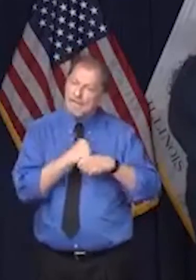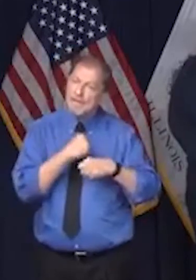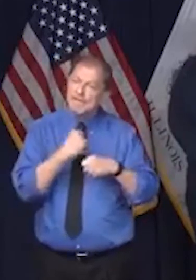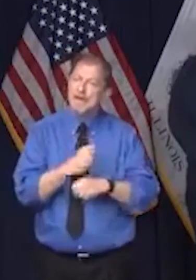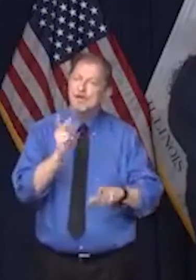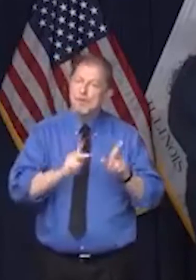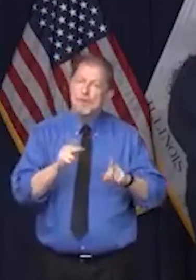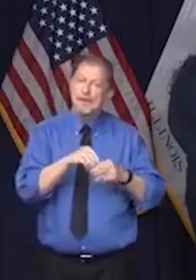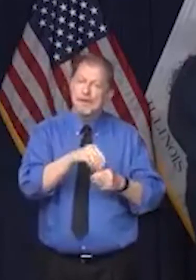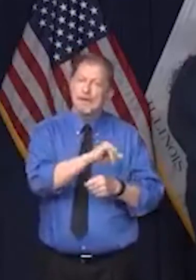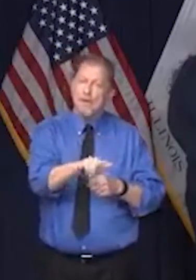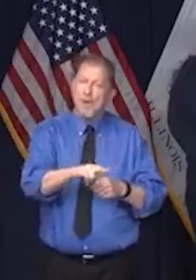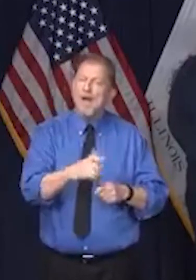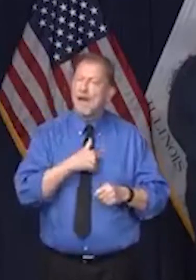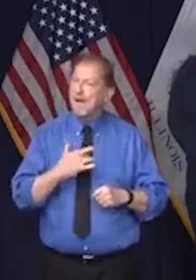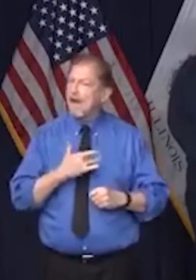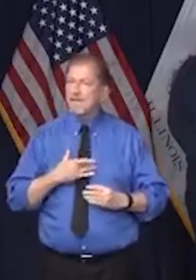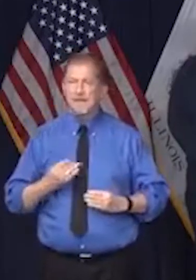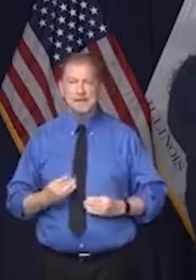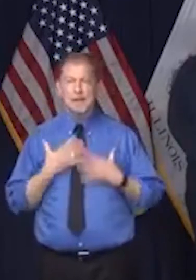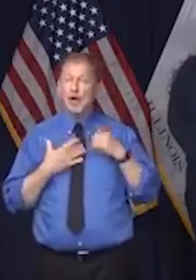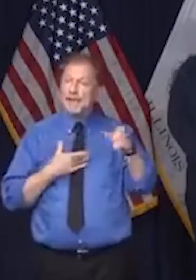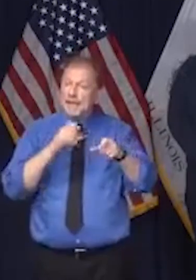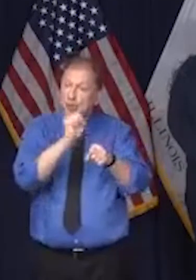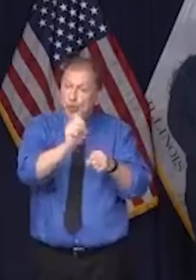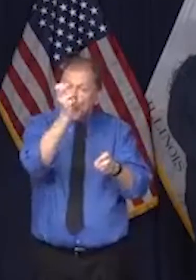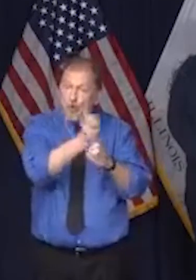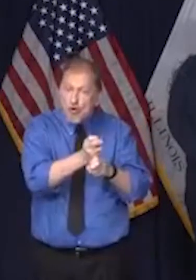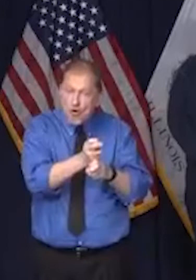to work just as hard as he is.